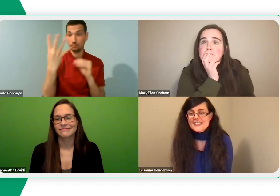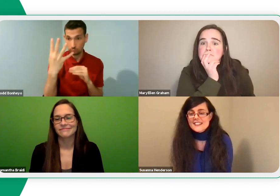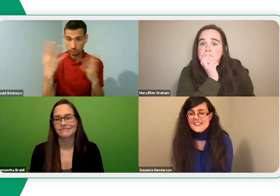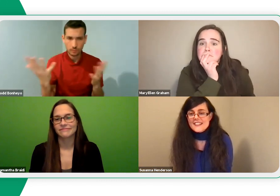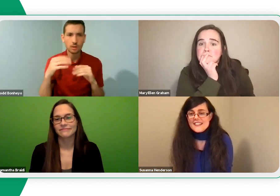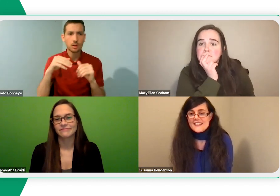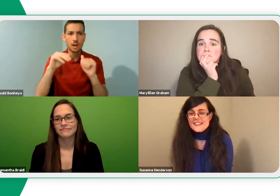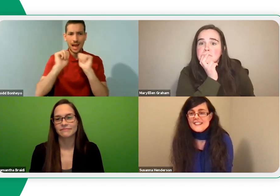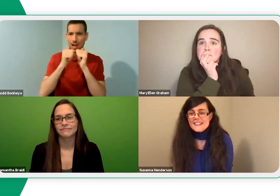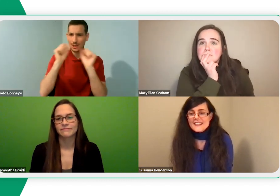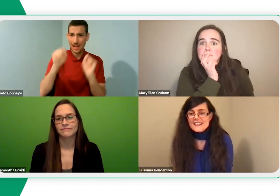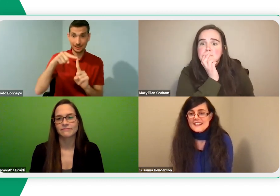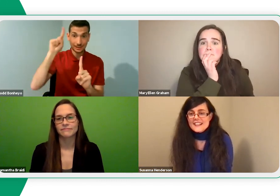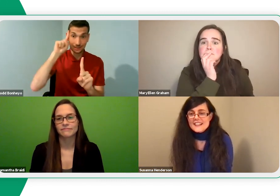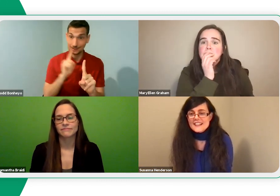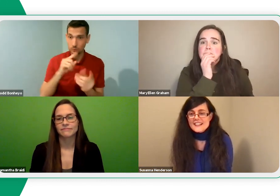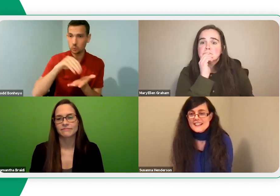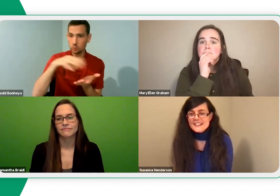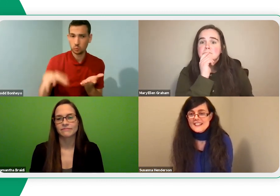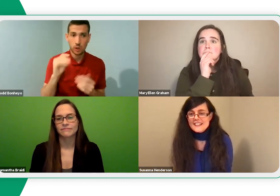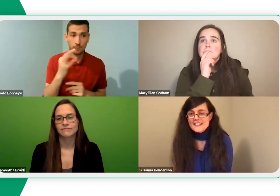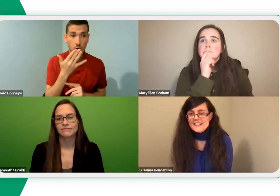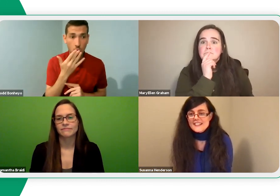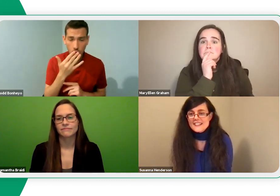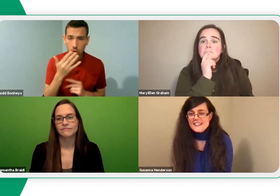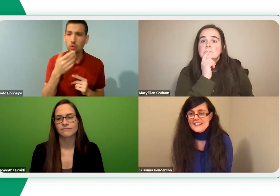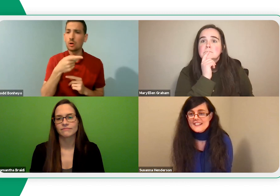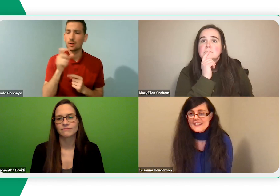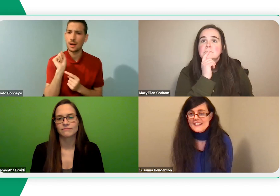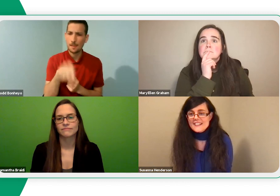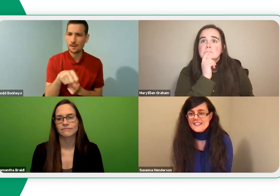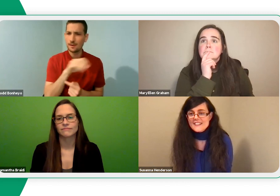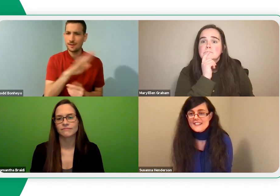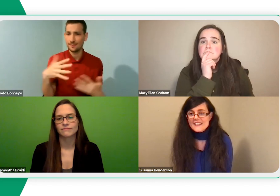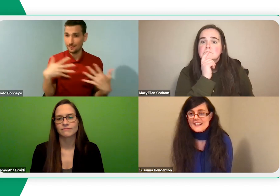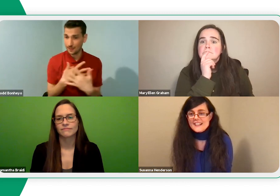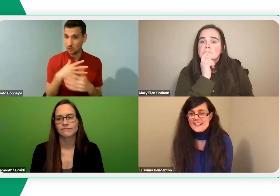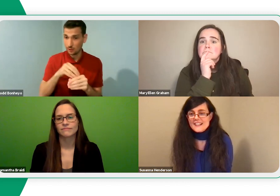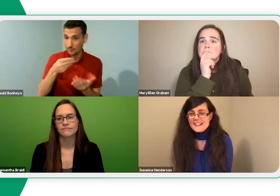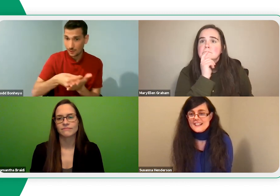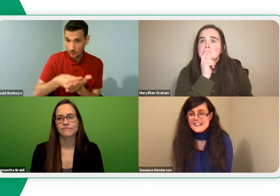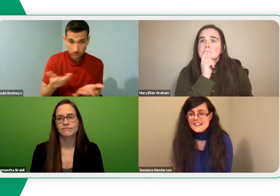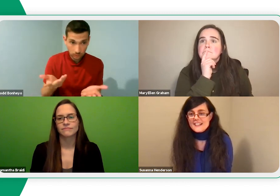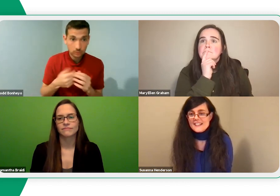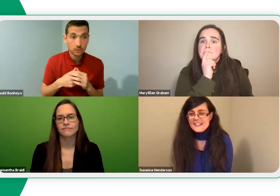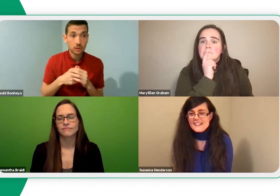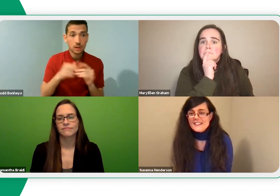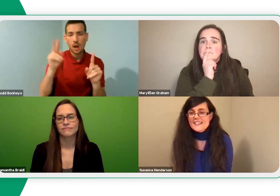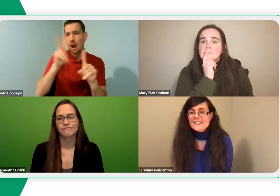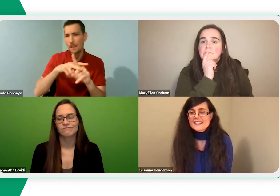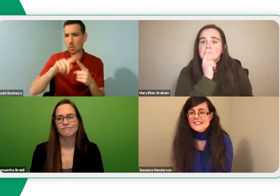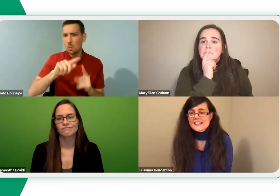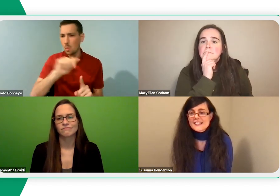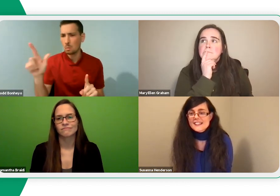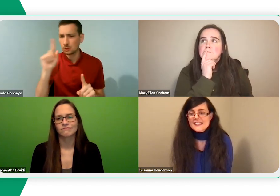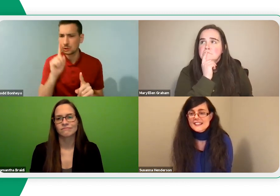can. We may not get to all of them. So question number 4. So if a deaf student of color has a